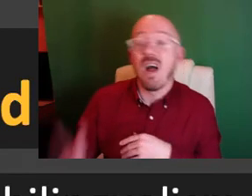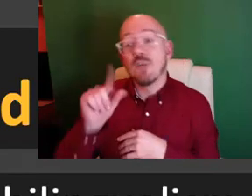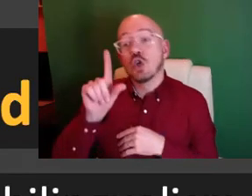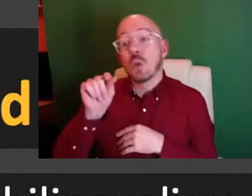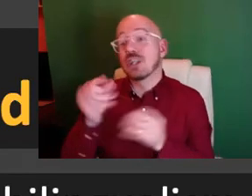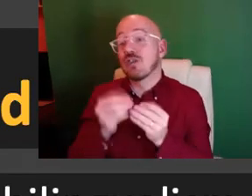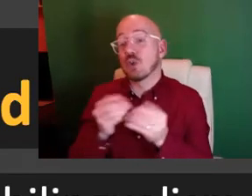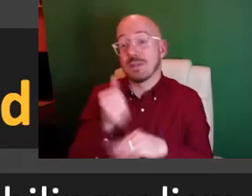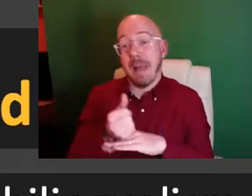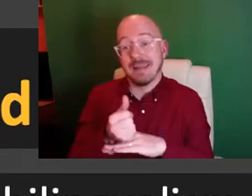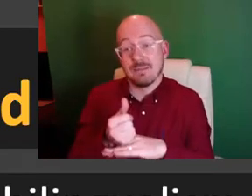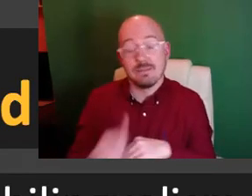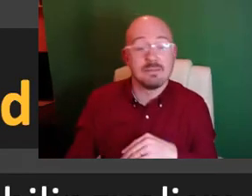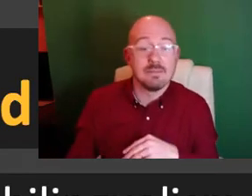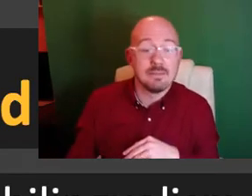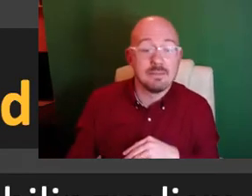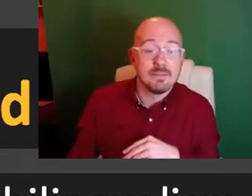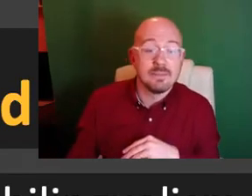number that we have in Scotland.